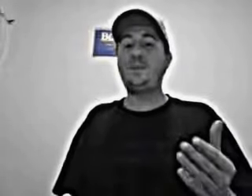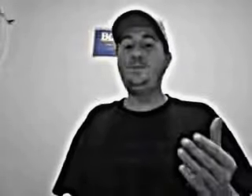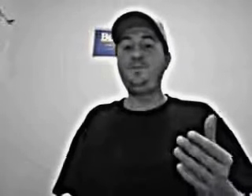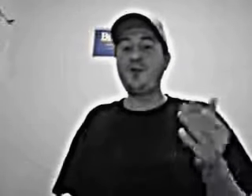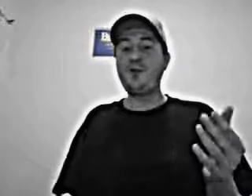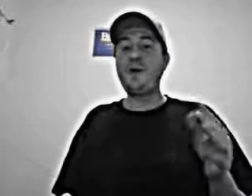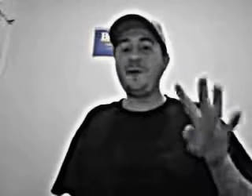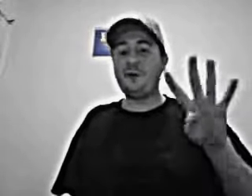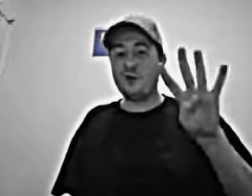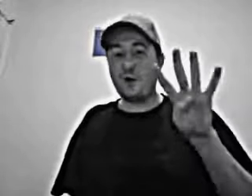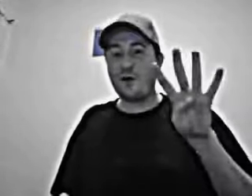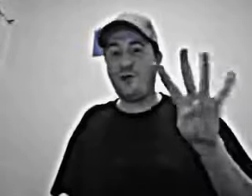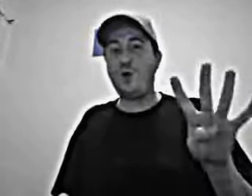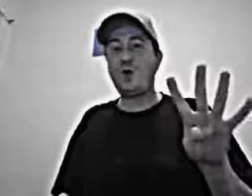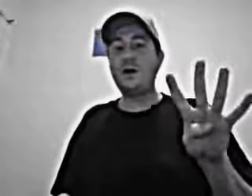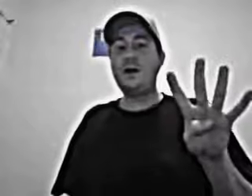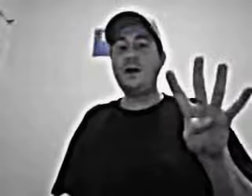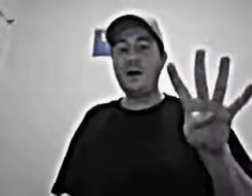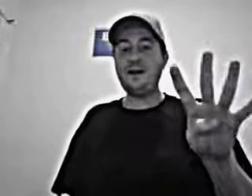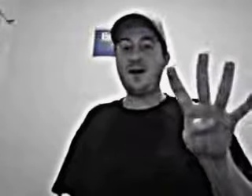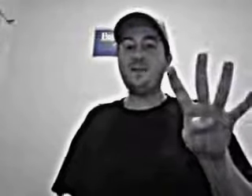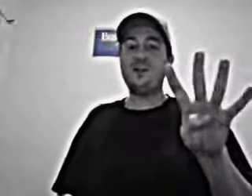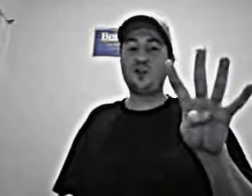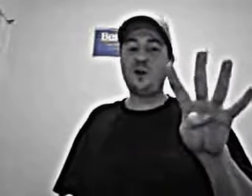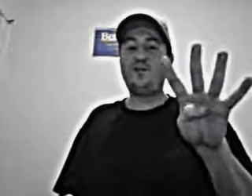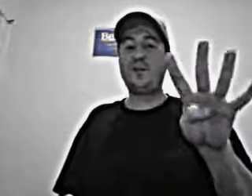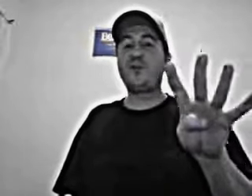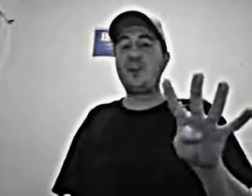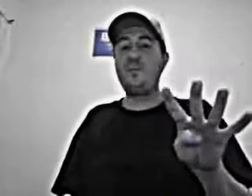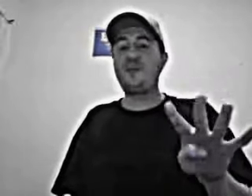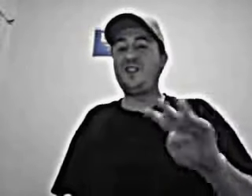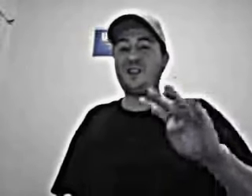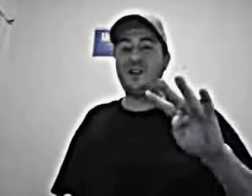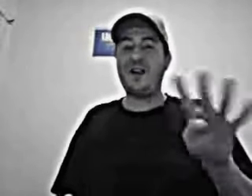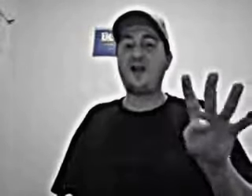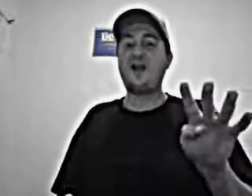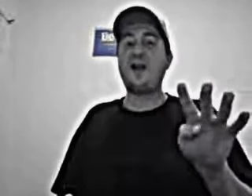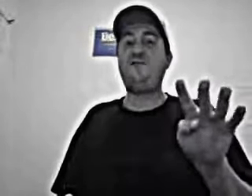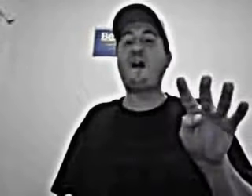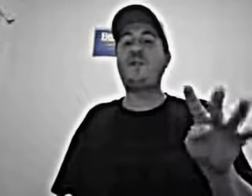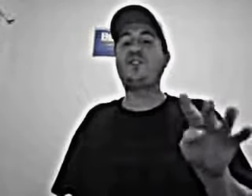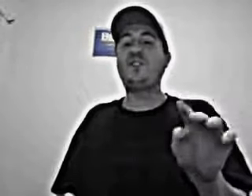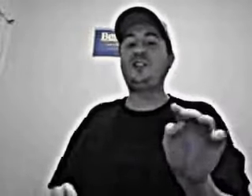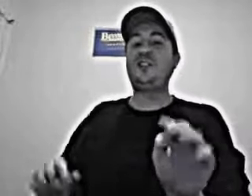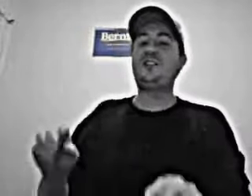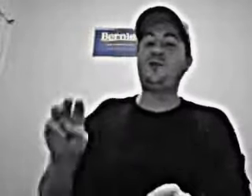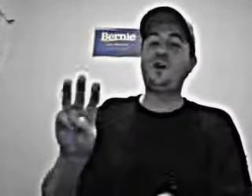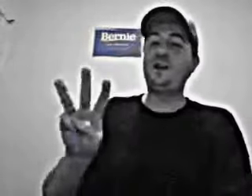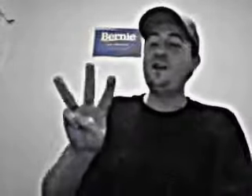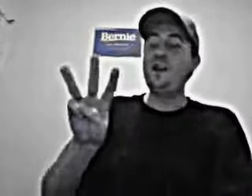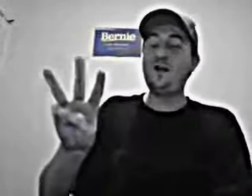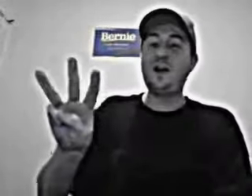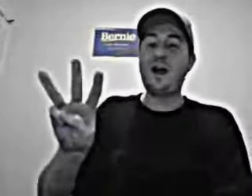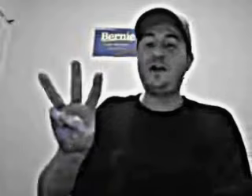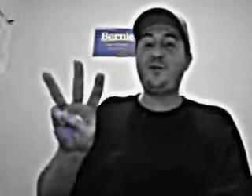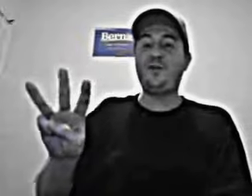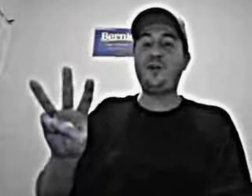so that means there's already four incumbents running for their same position they have a 95 percent chance of winning and then out of the three